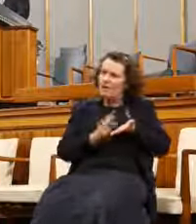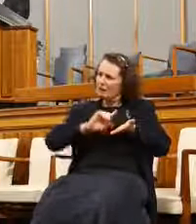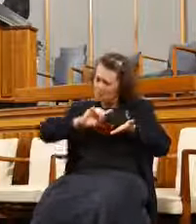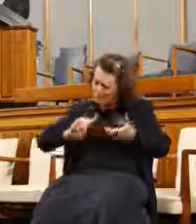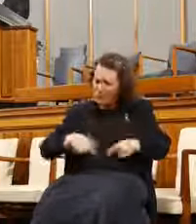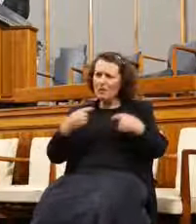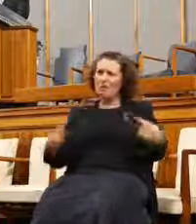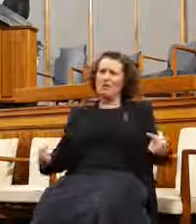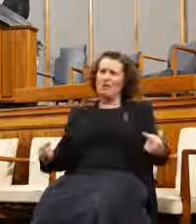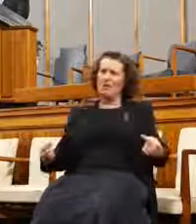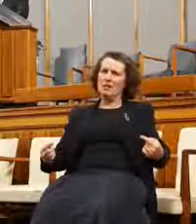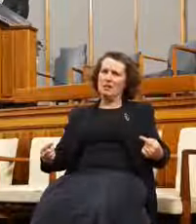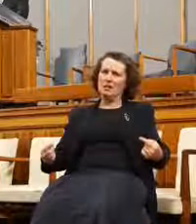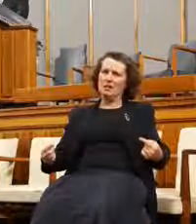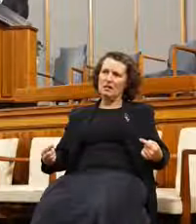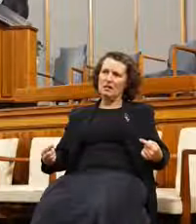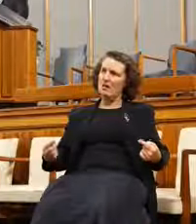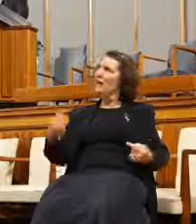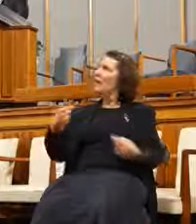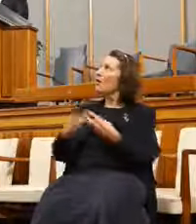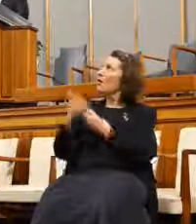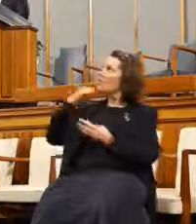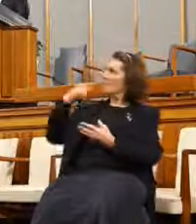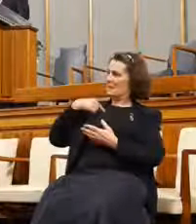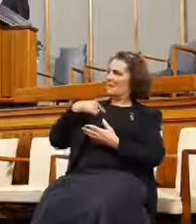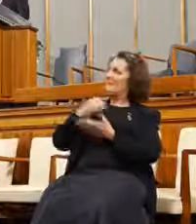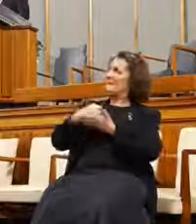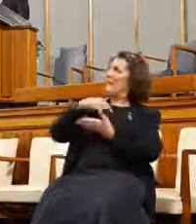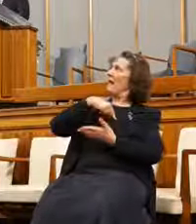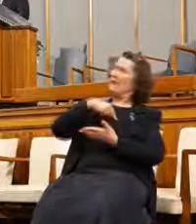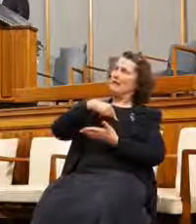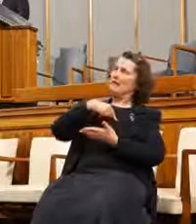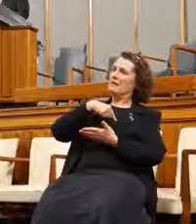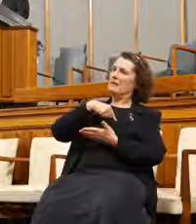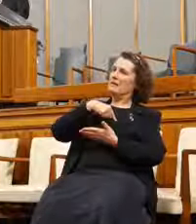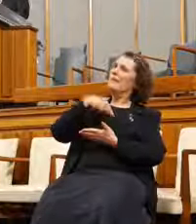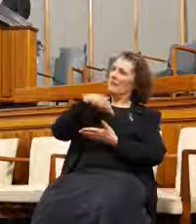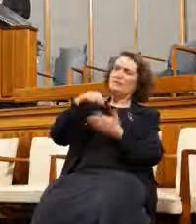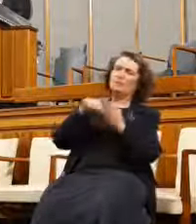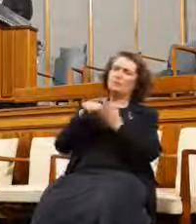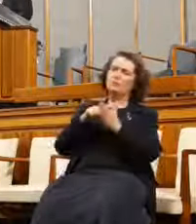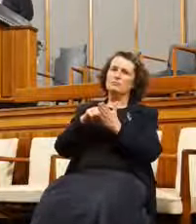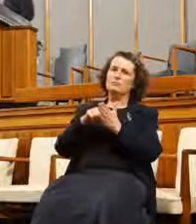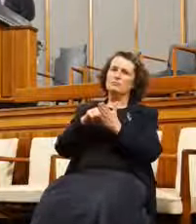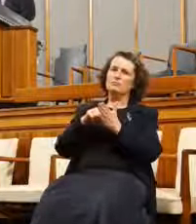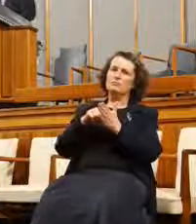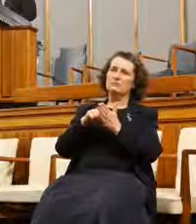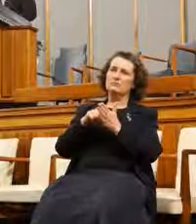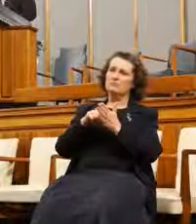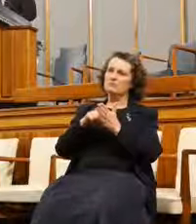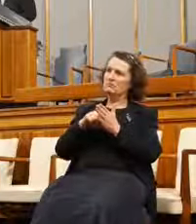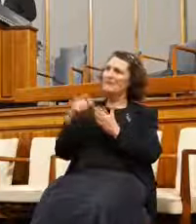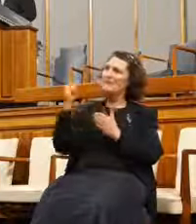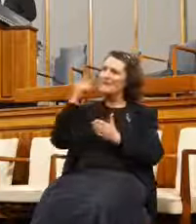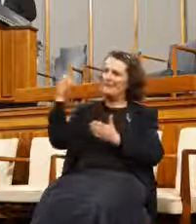of God against you. The trouble is your sin. It's conspicuous to